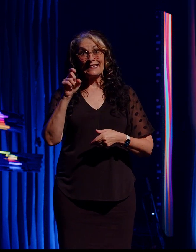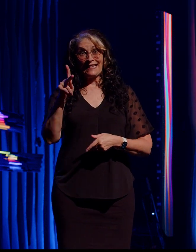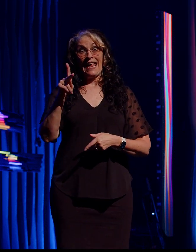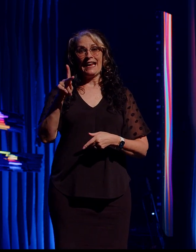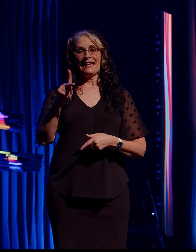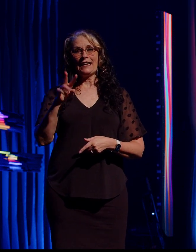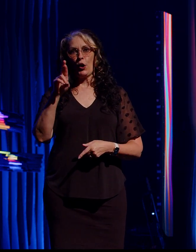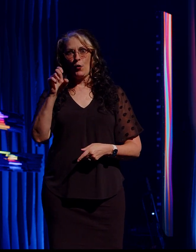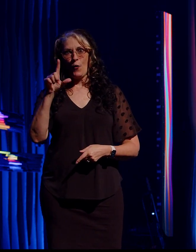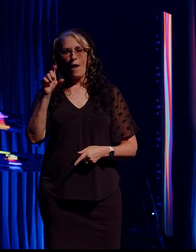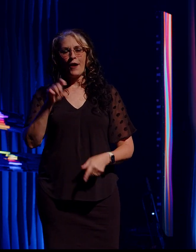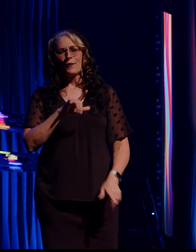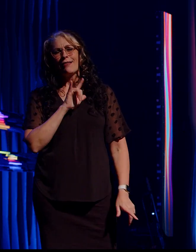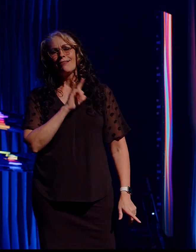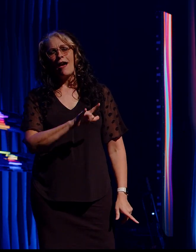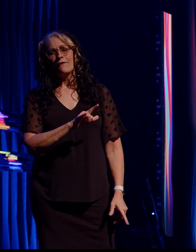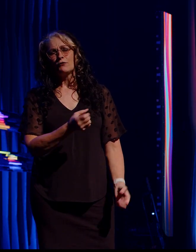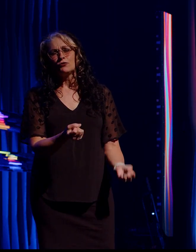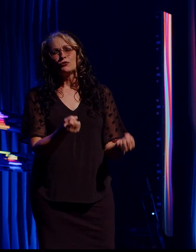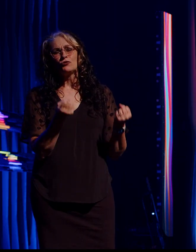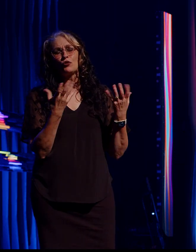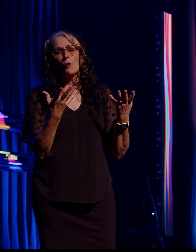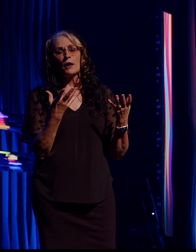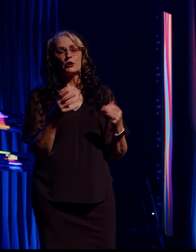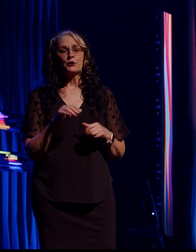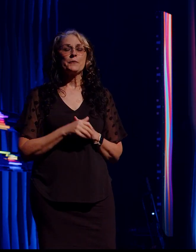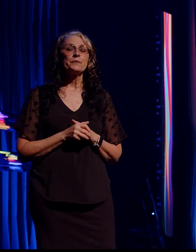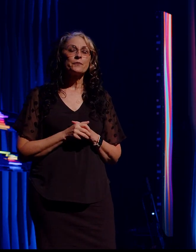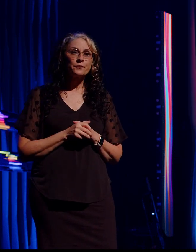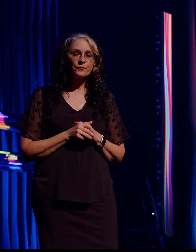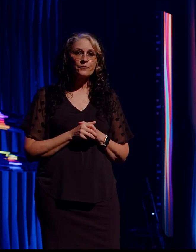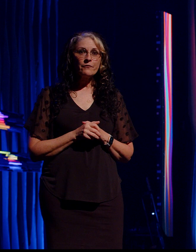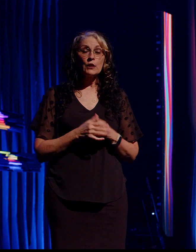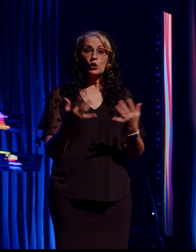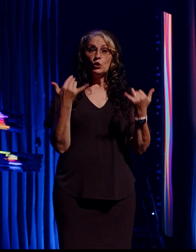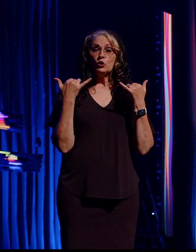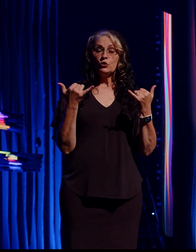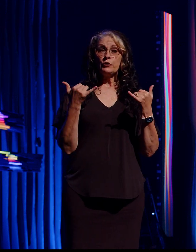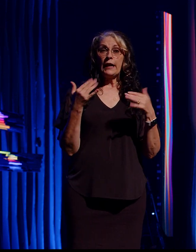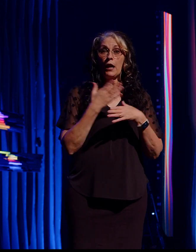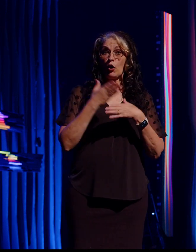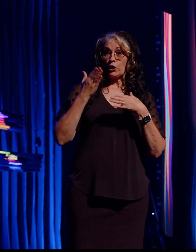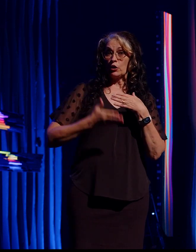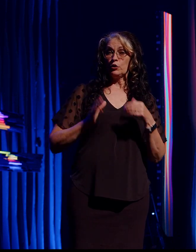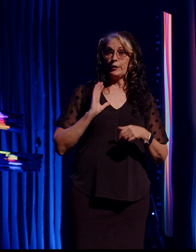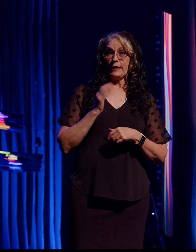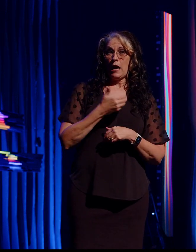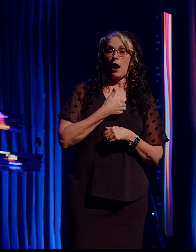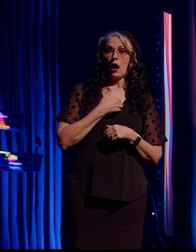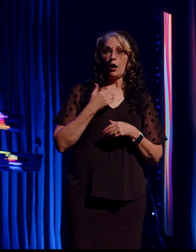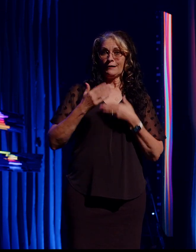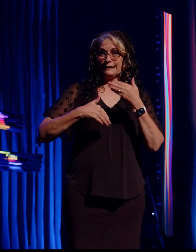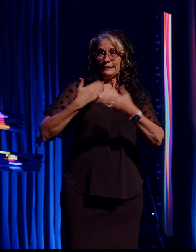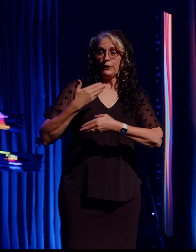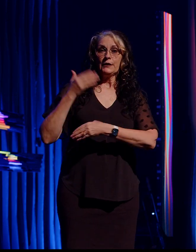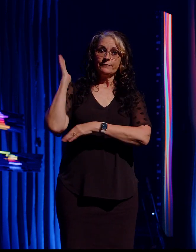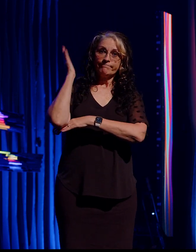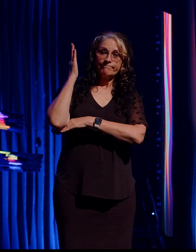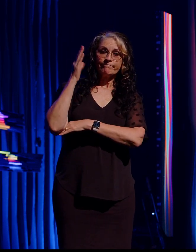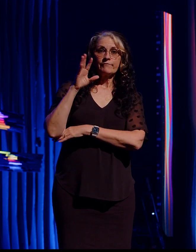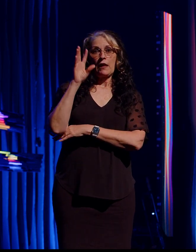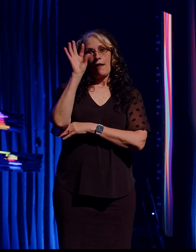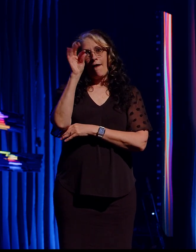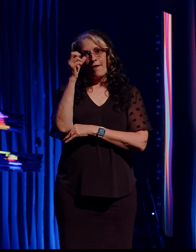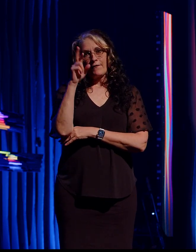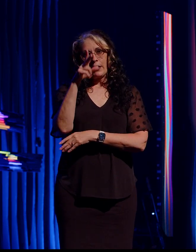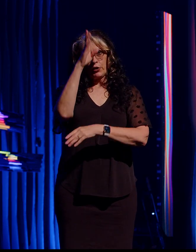But we love you, Carol, very much. Like Kristen said, today we are concluding our series, Fear God Forever, our